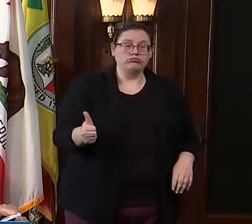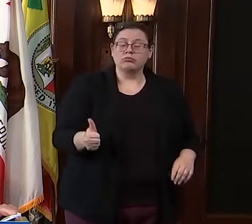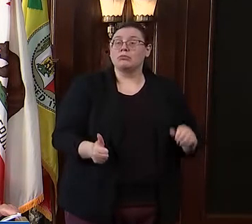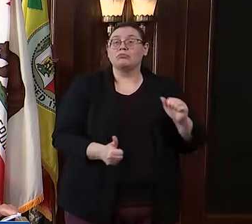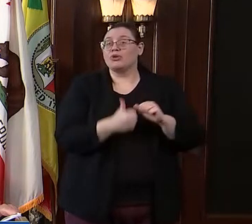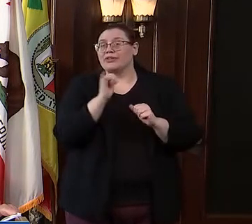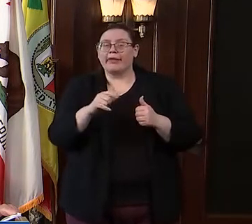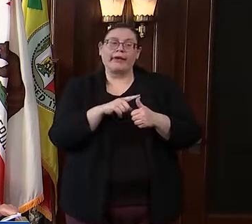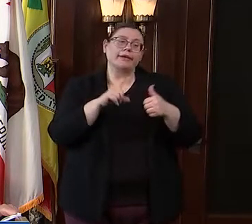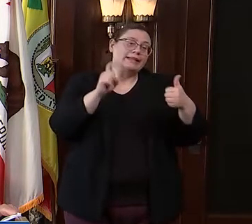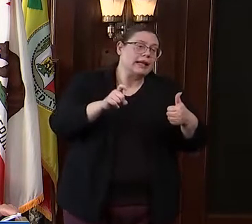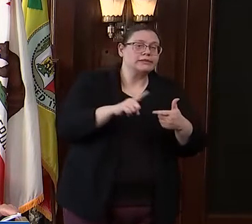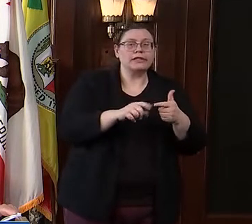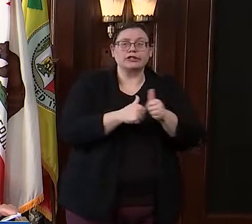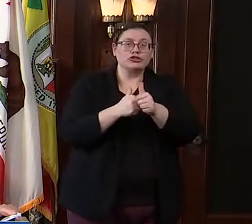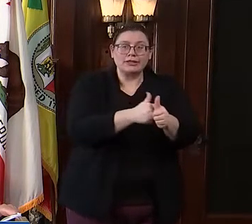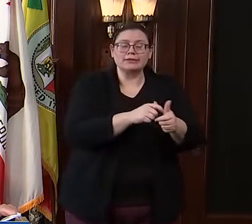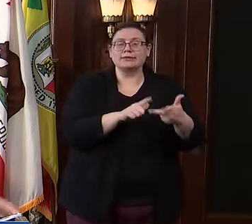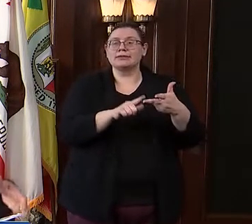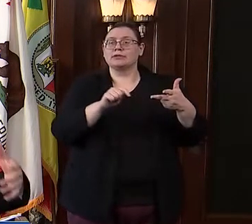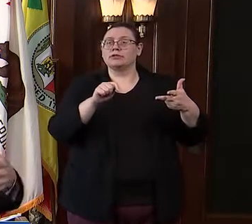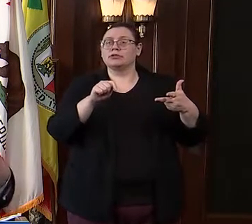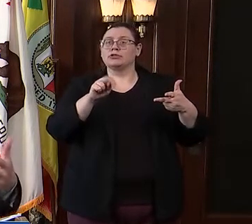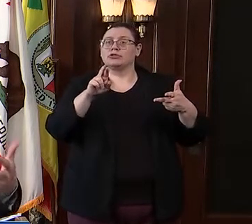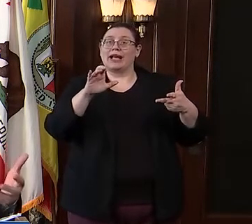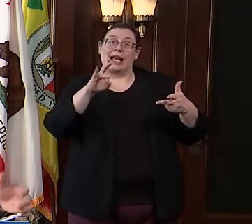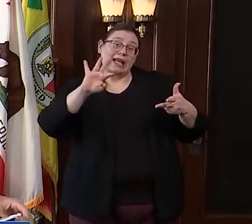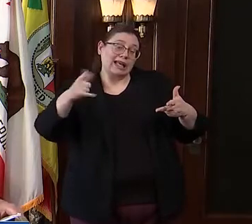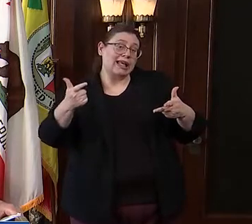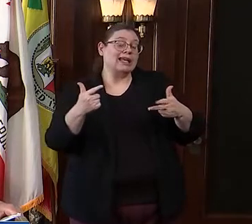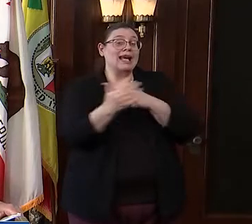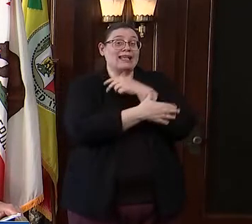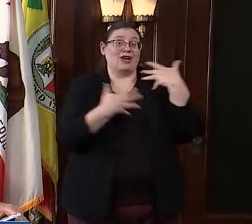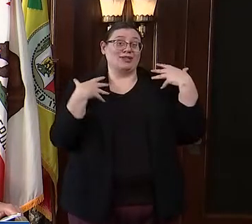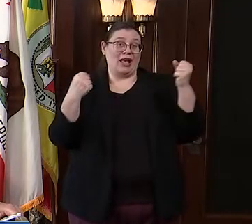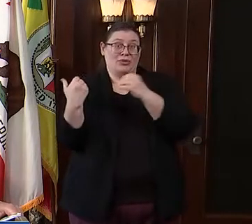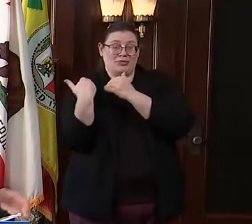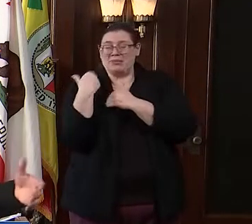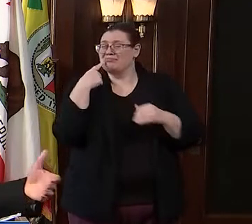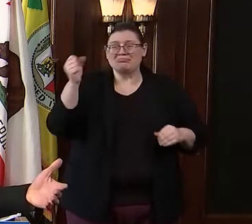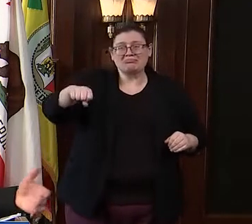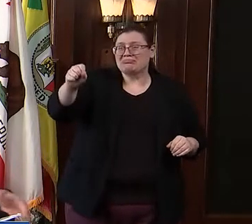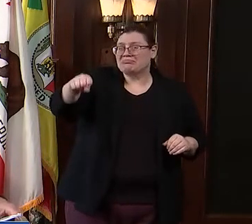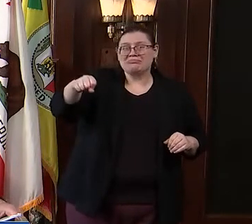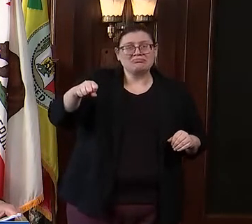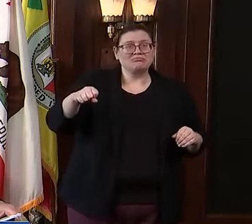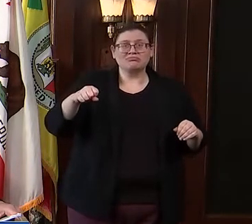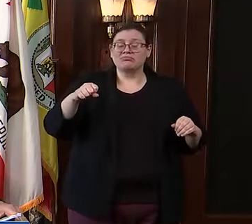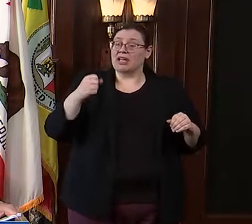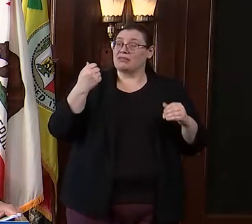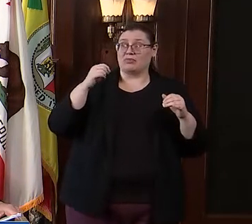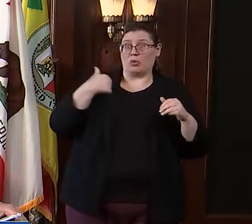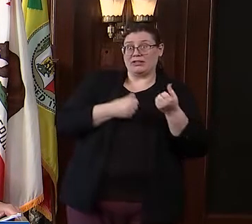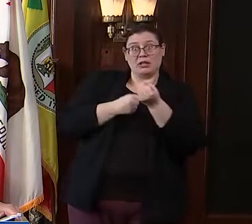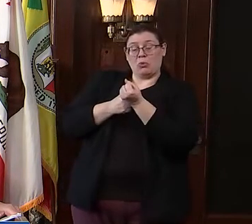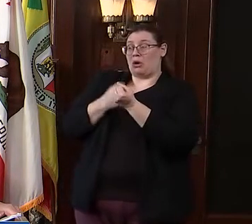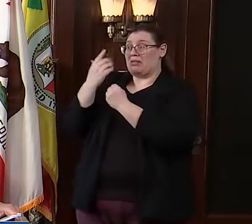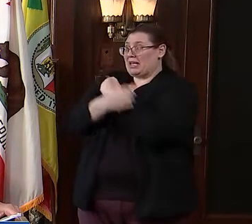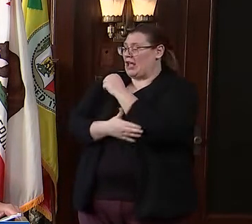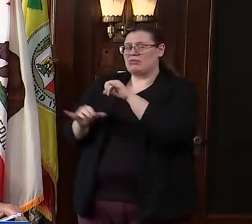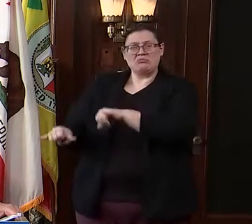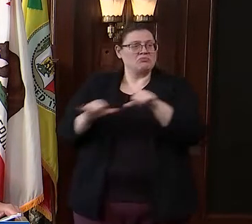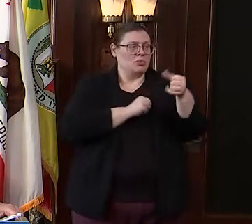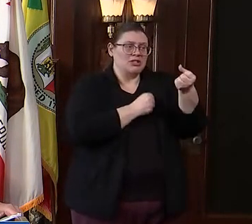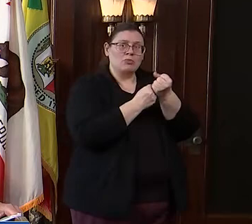it's testing, tracing, tracking, are county health responsibilities, but absolutely, just as we've been here for the county, we're here for the school district